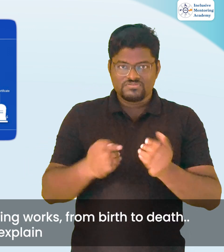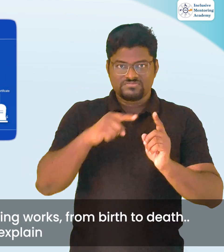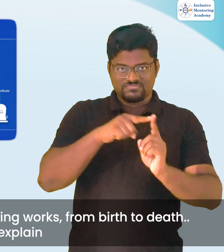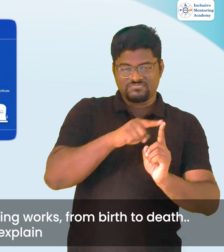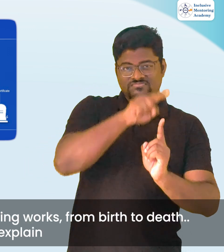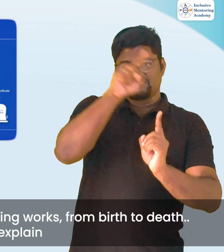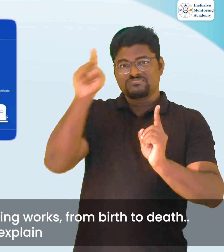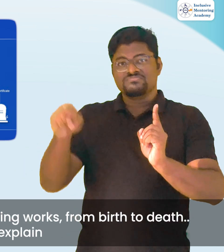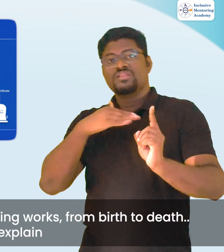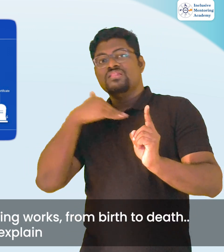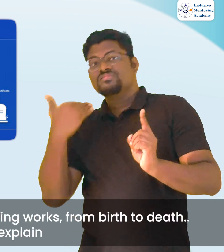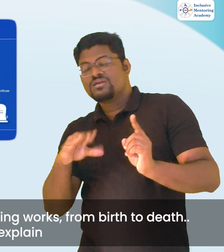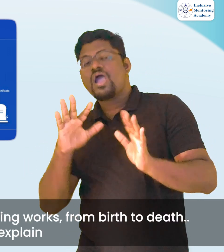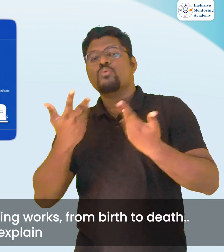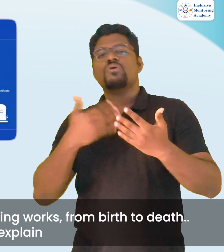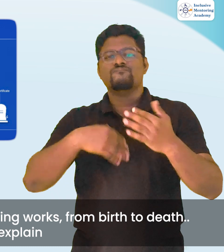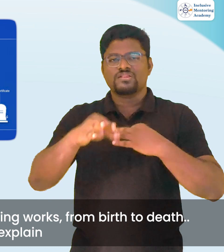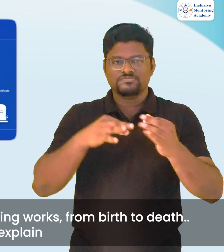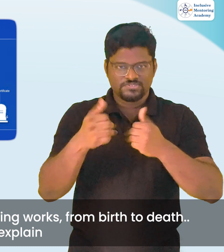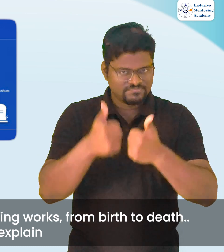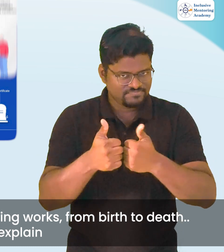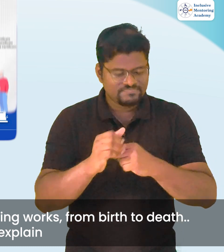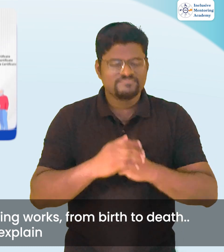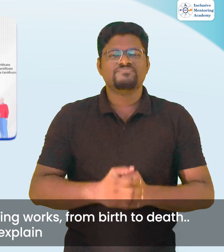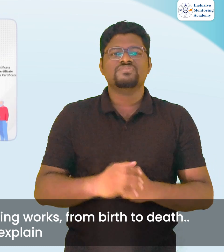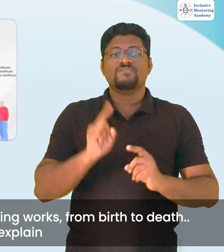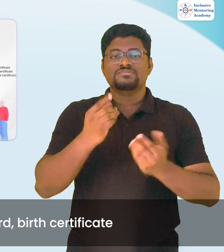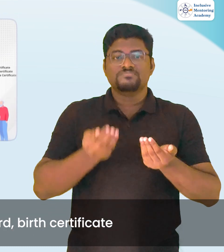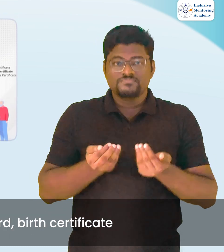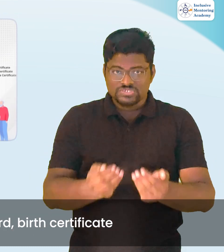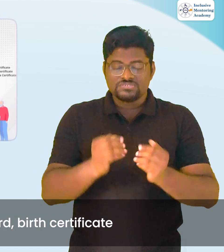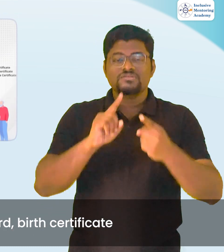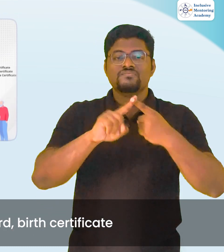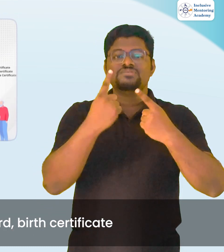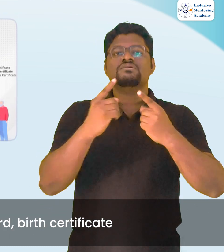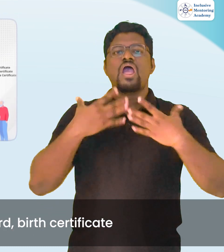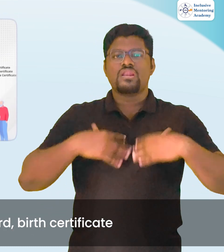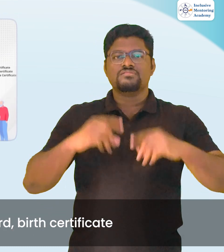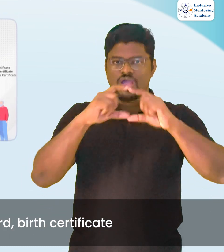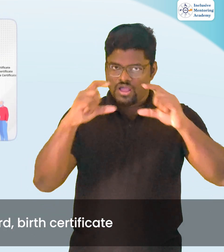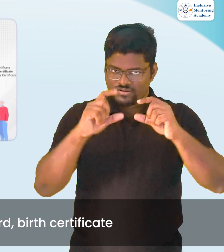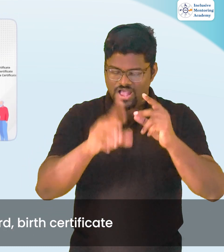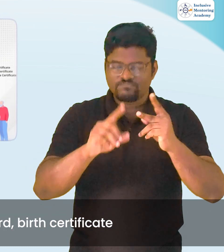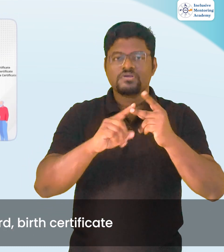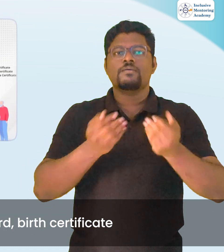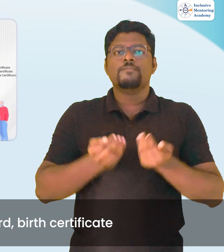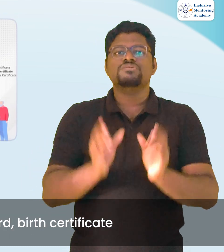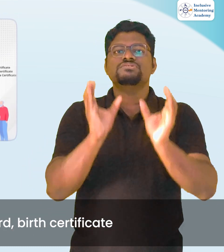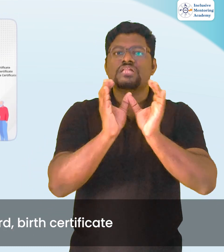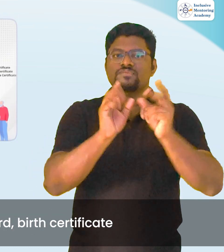works, from birth to death. Let me explain. Number 1. Born, health card, birth